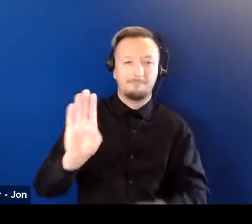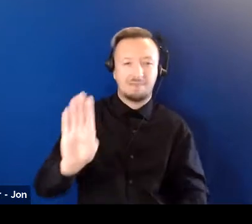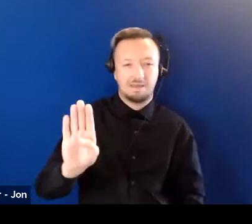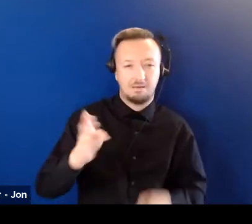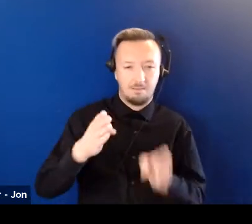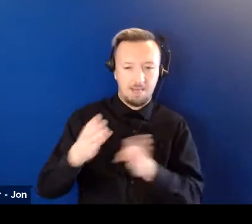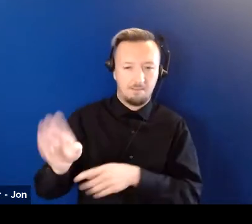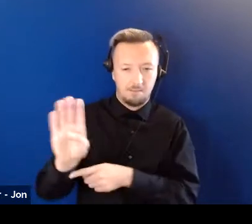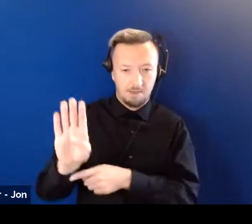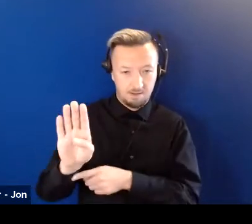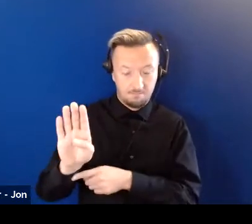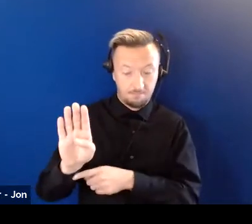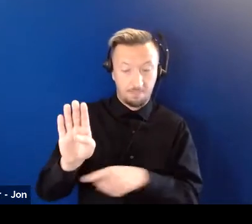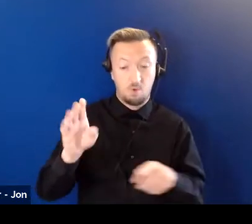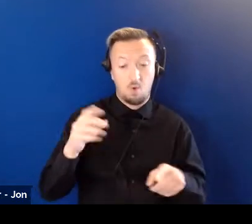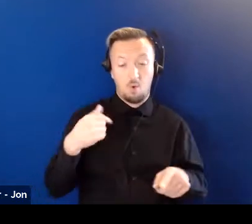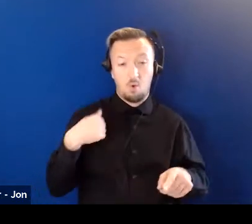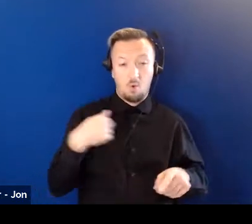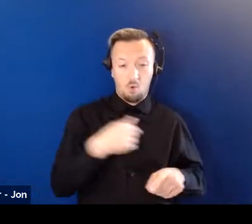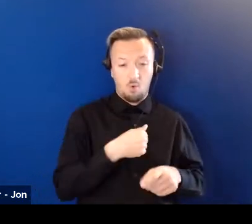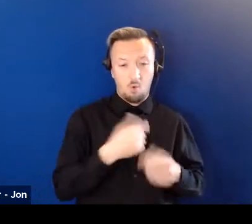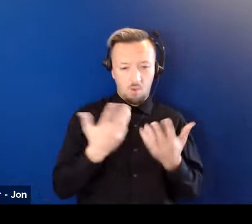plan doesn't work out, the other